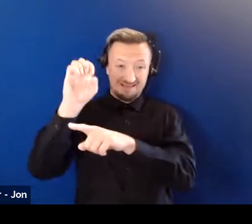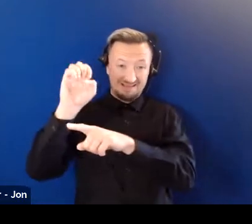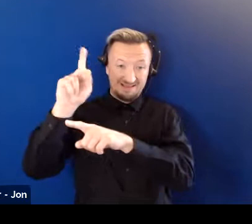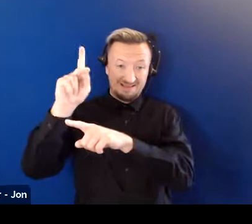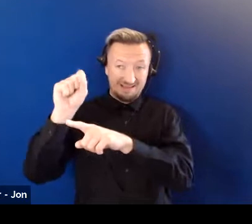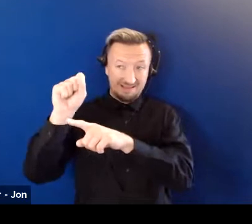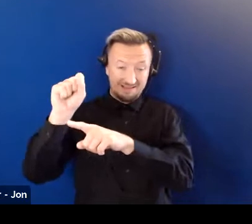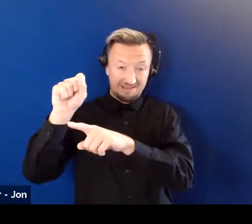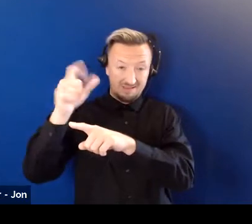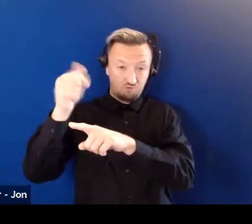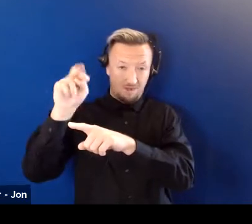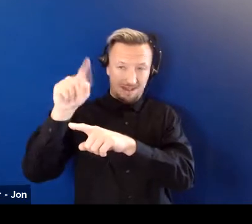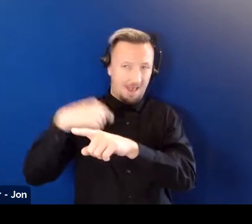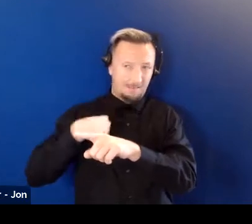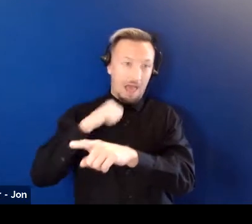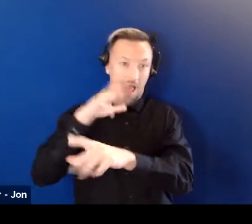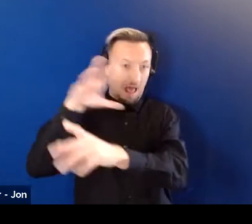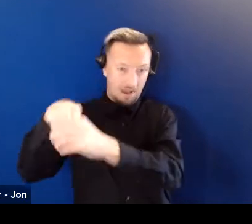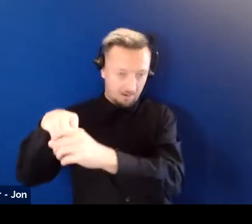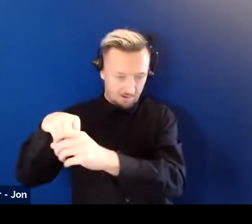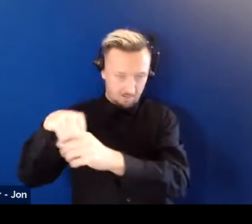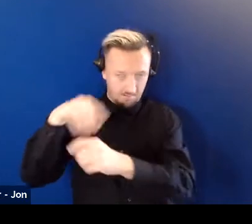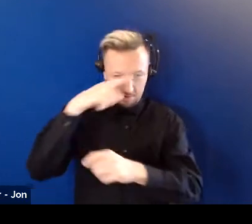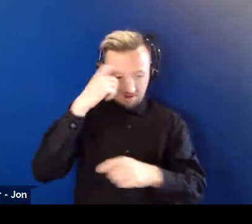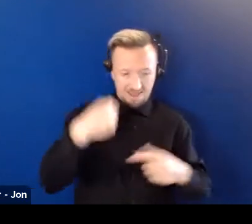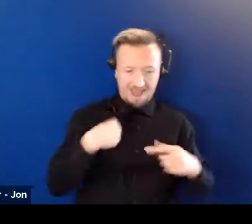control nor an intervention because